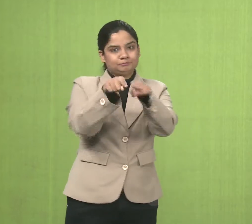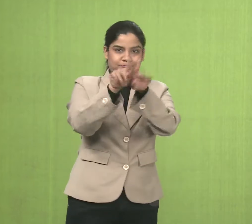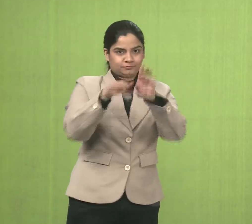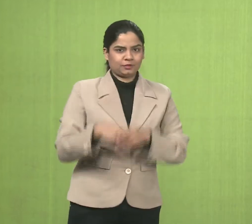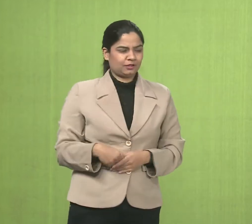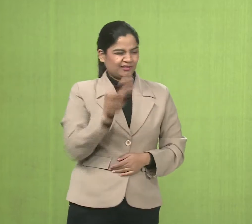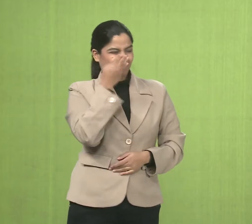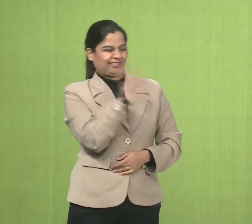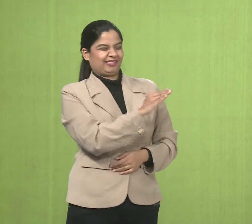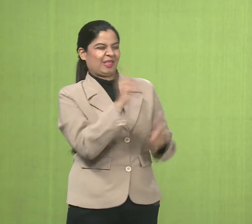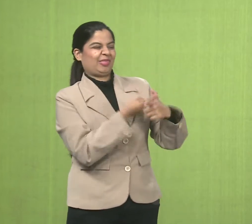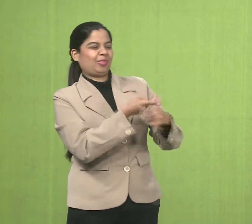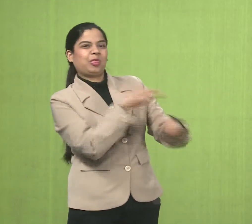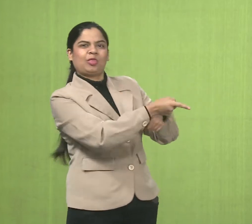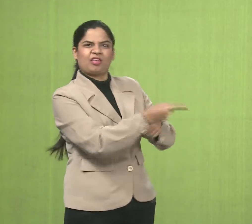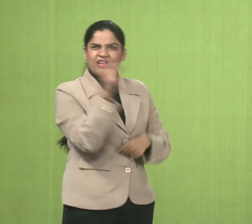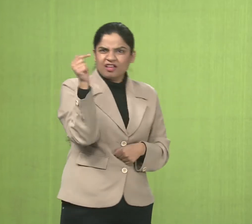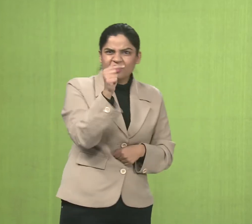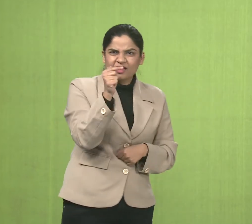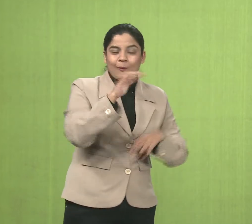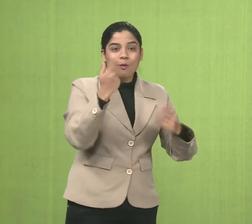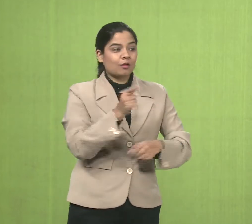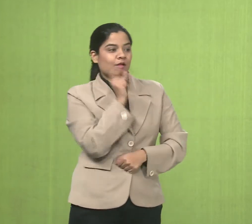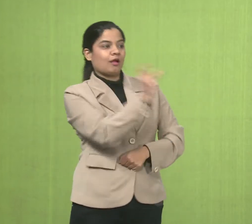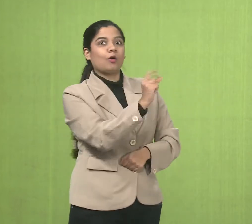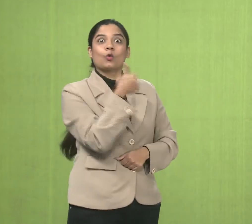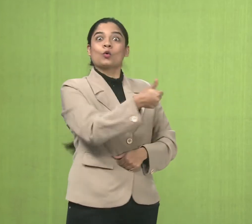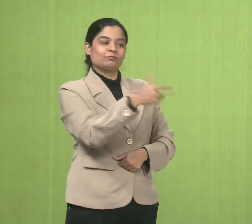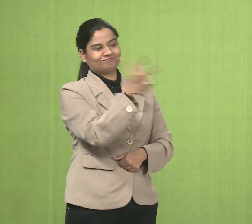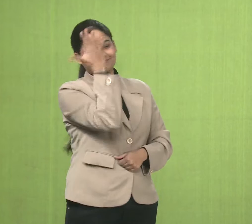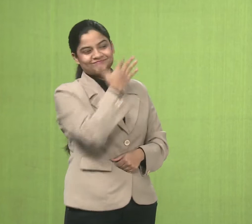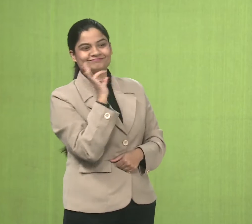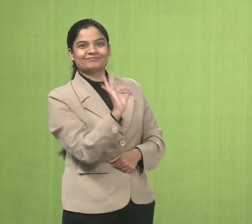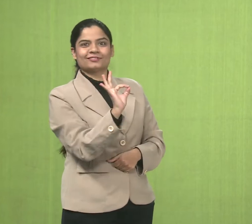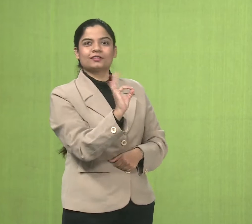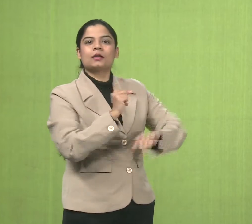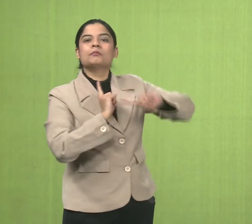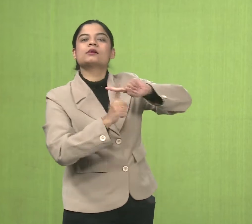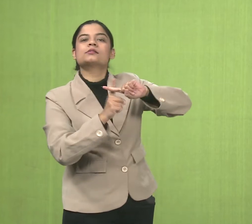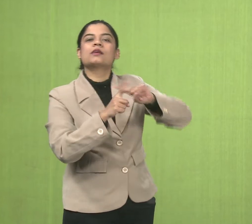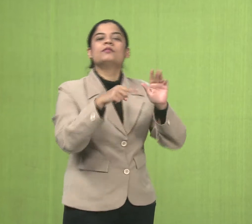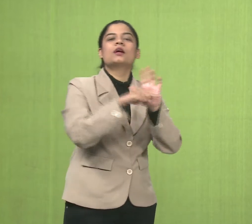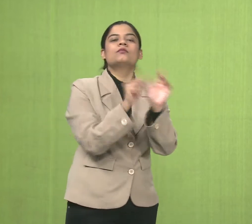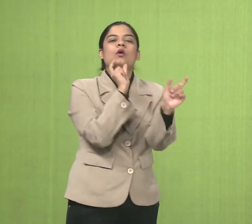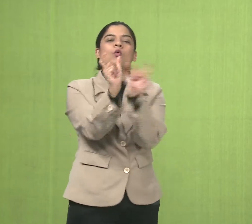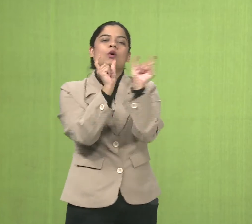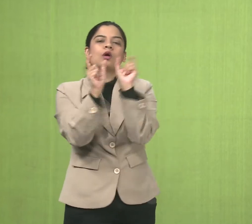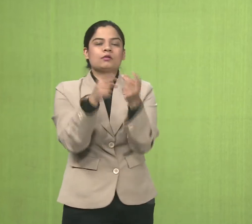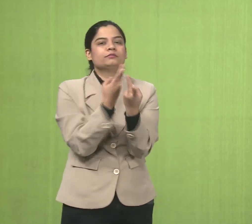positive comment. For example, mocking someone or giving a positive remark to someone, a positive or a